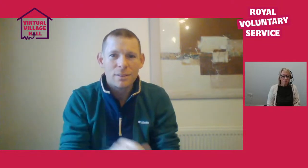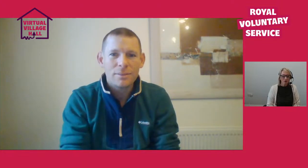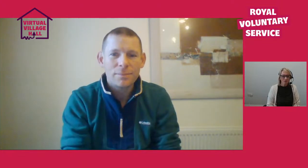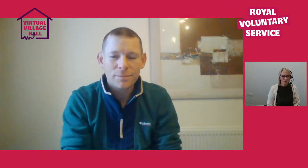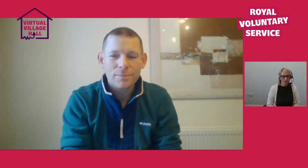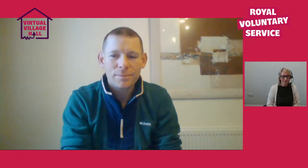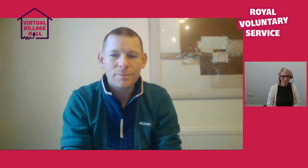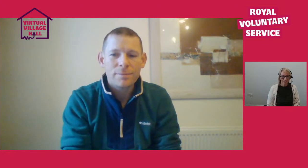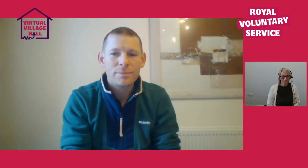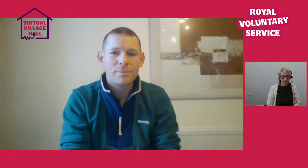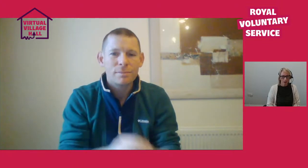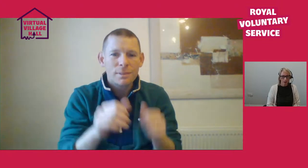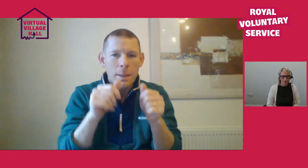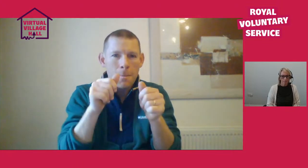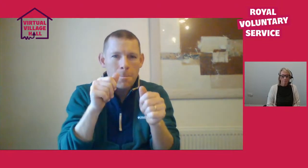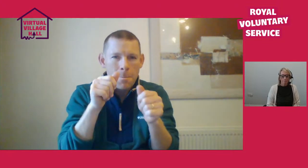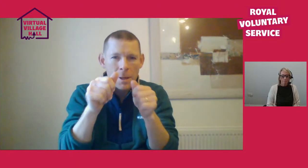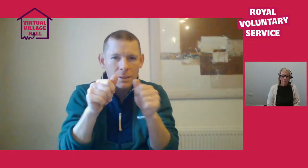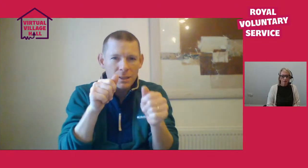And puzzles.